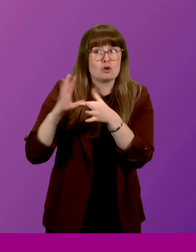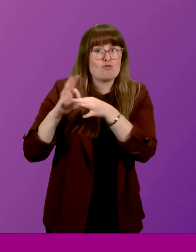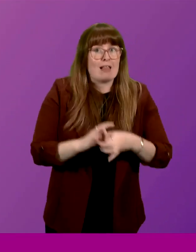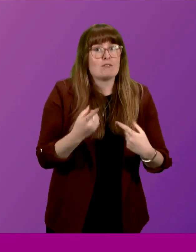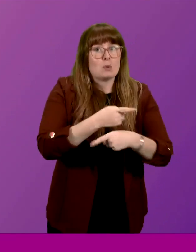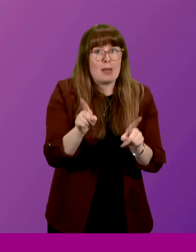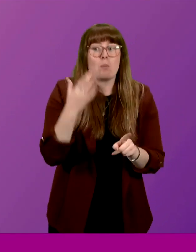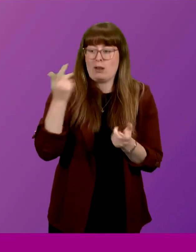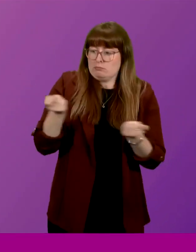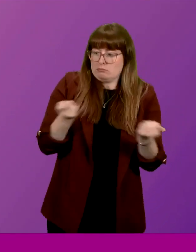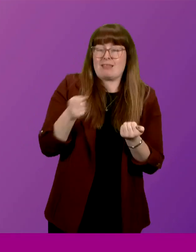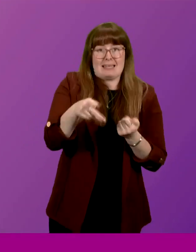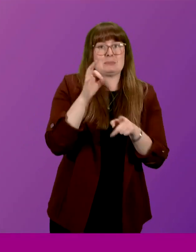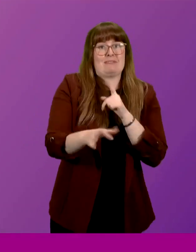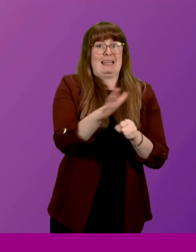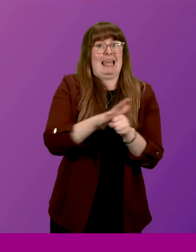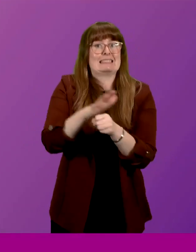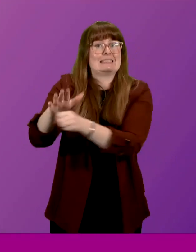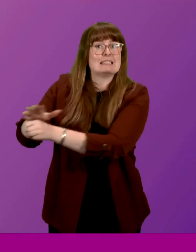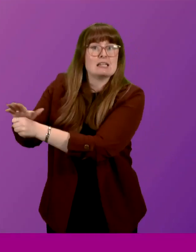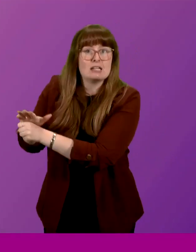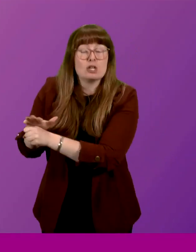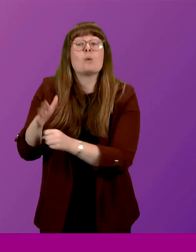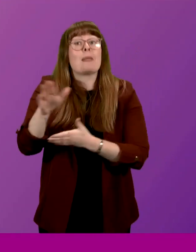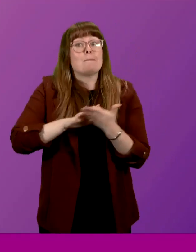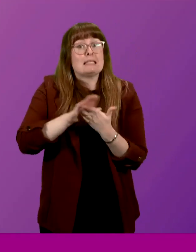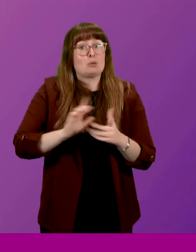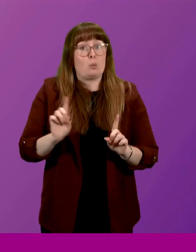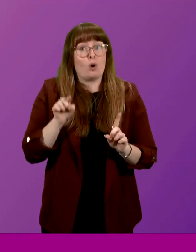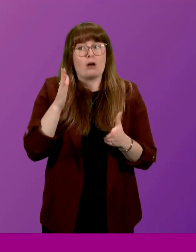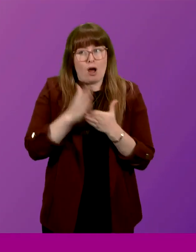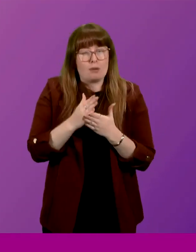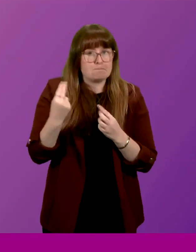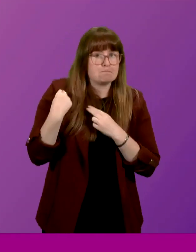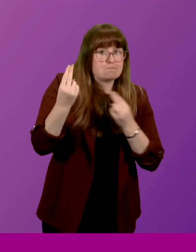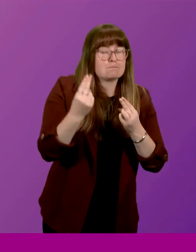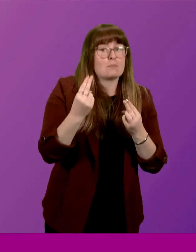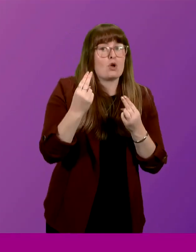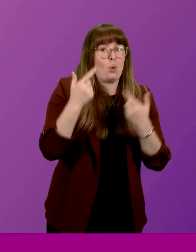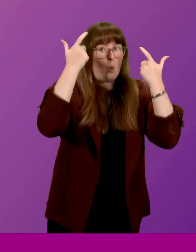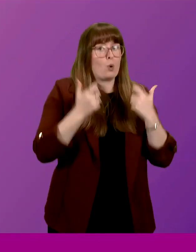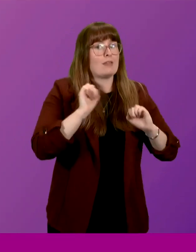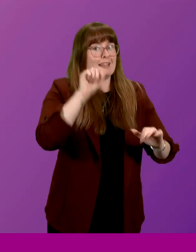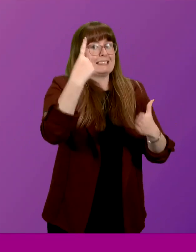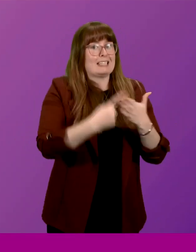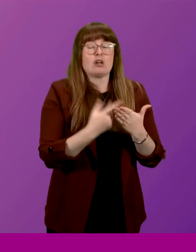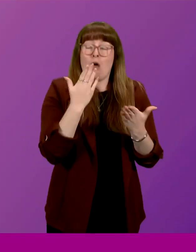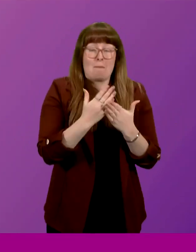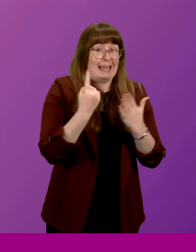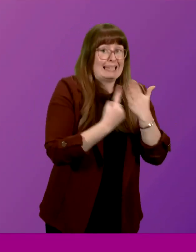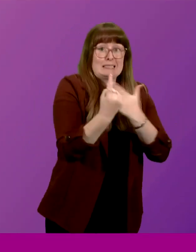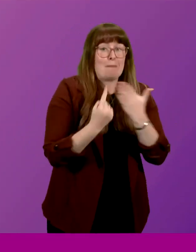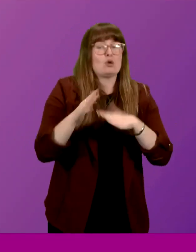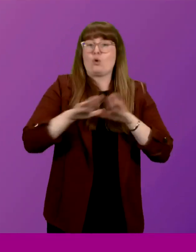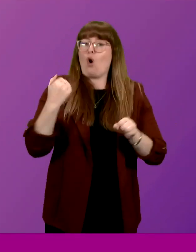in the handling of such cases. So this is therefore a matter for the courts, which, as Mr Fraser will know, operate independently of